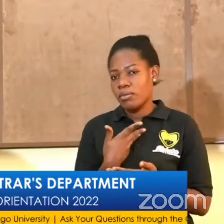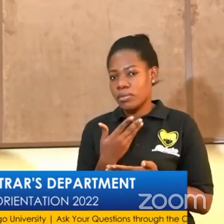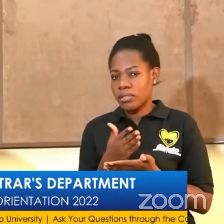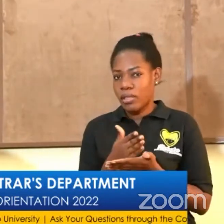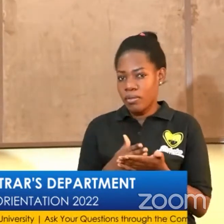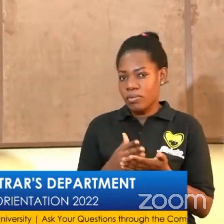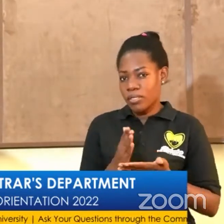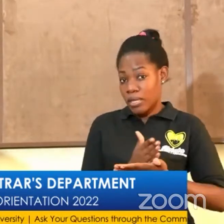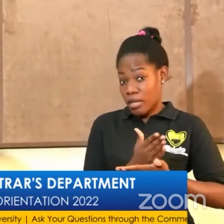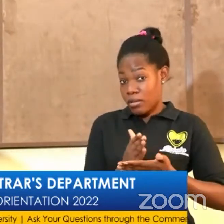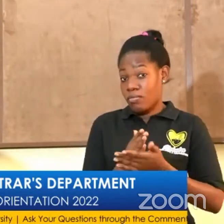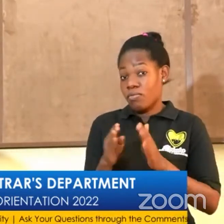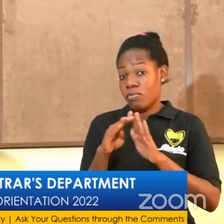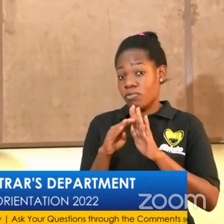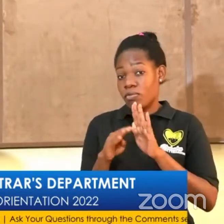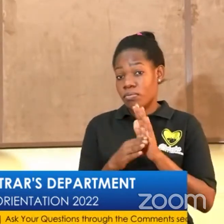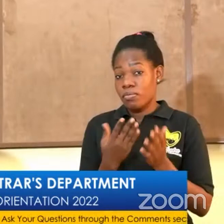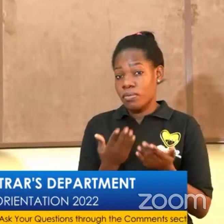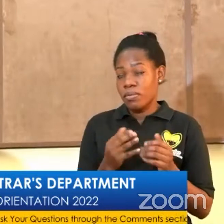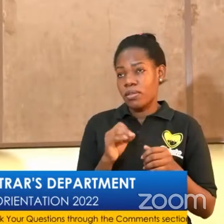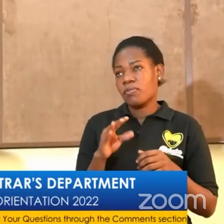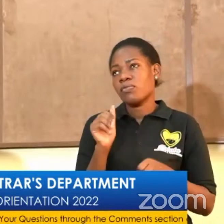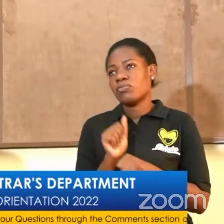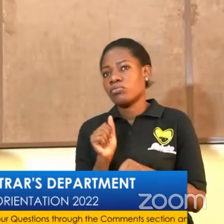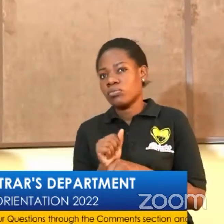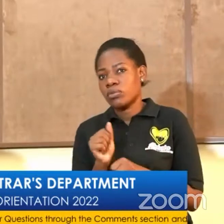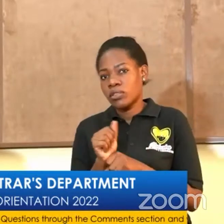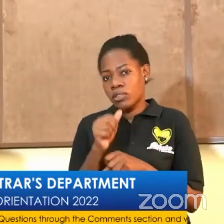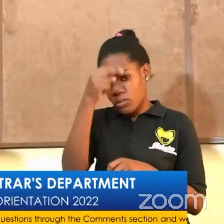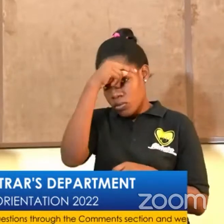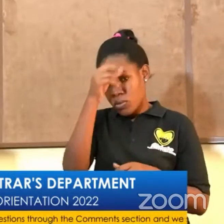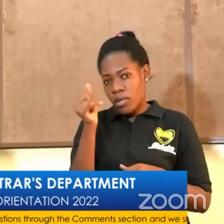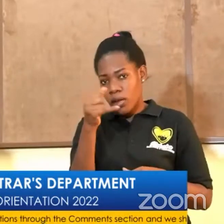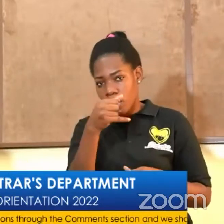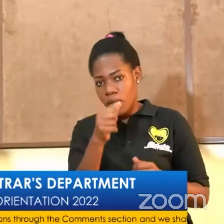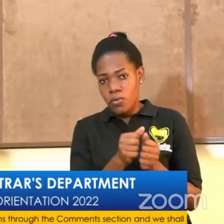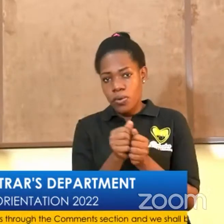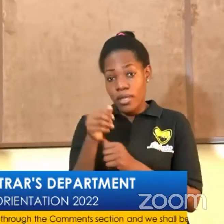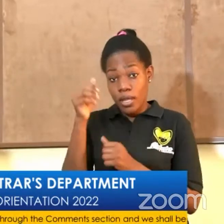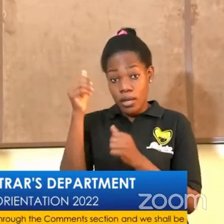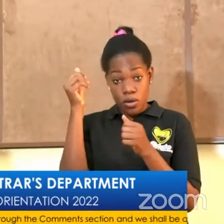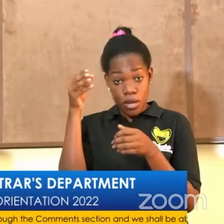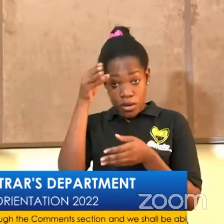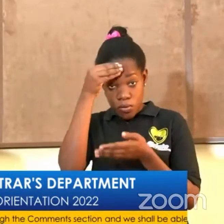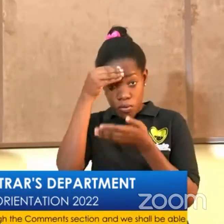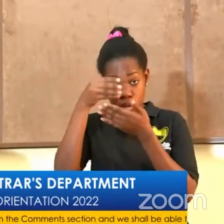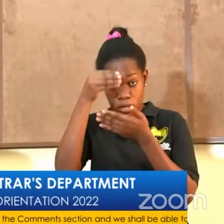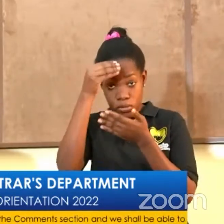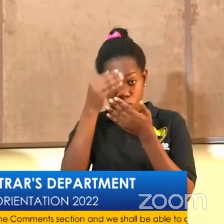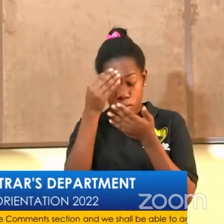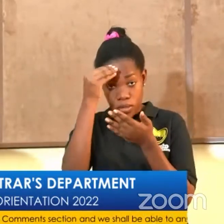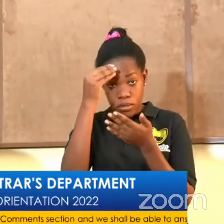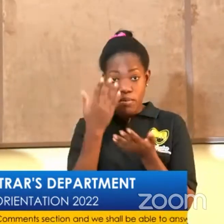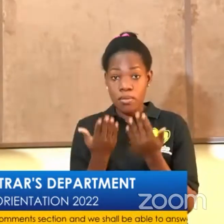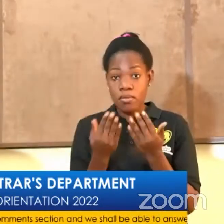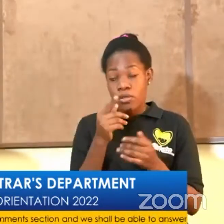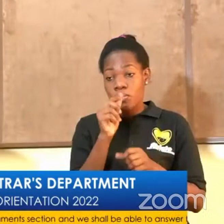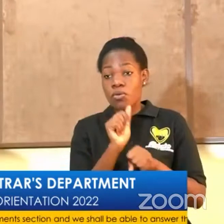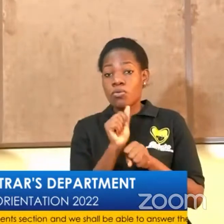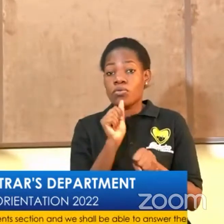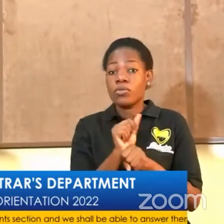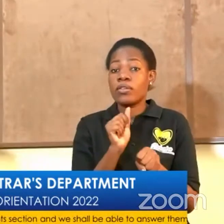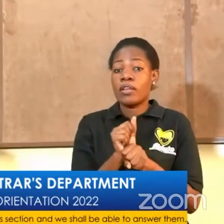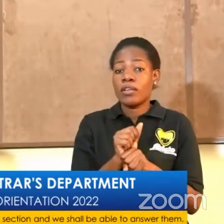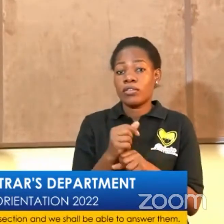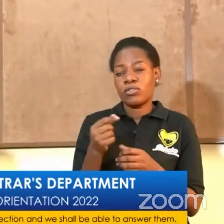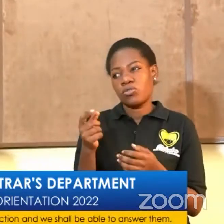programs. For example, if you are doing Bachelor of Arts with Education. So you may be doing Geography and